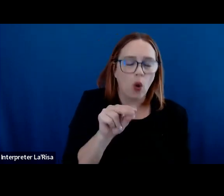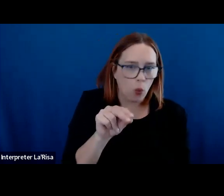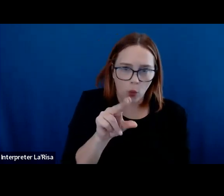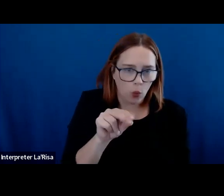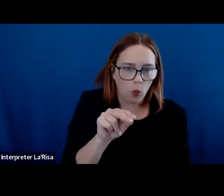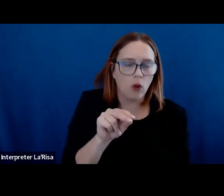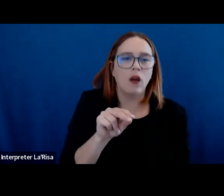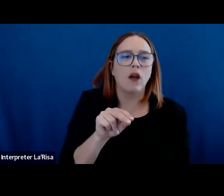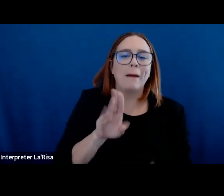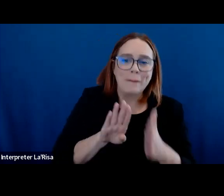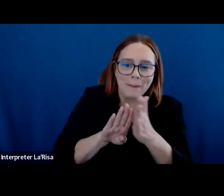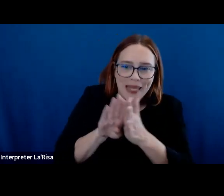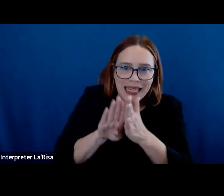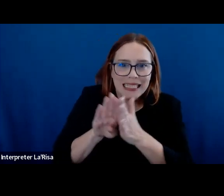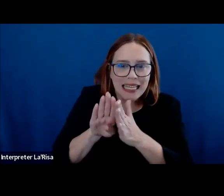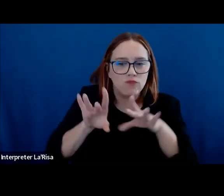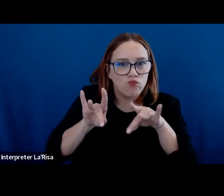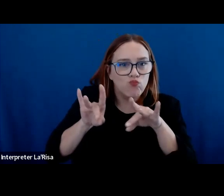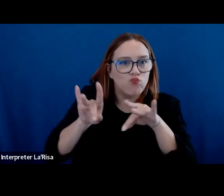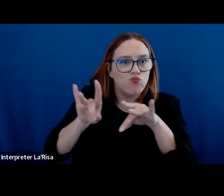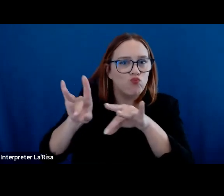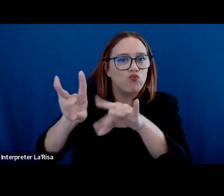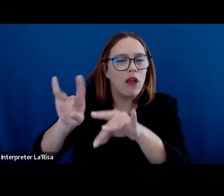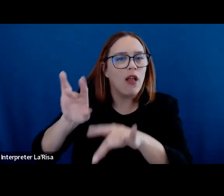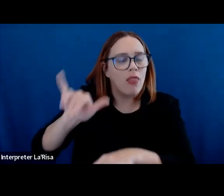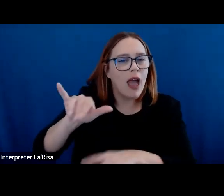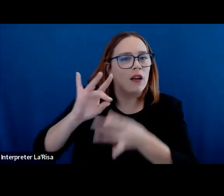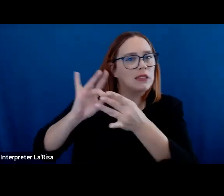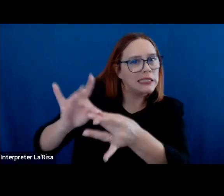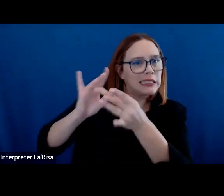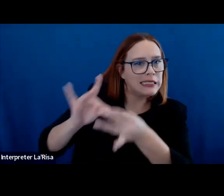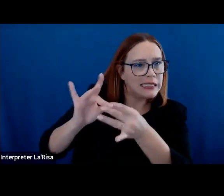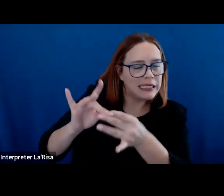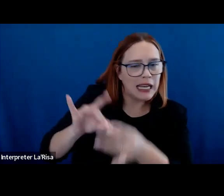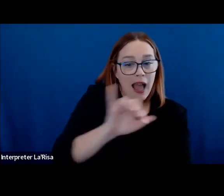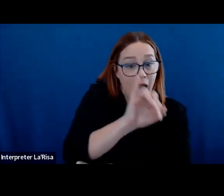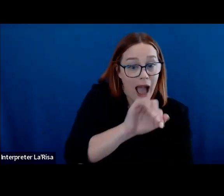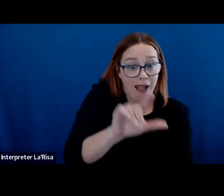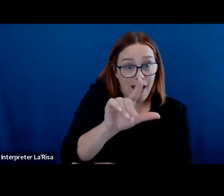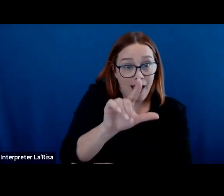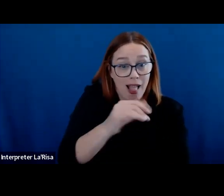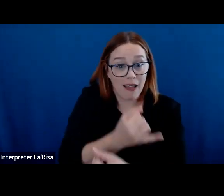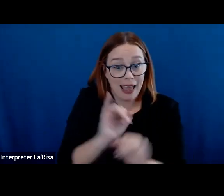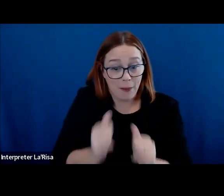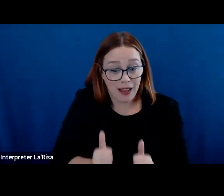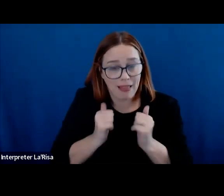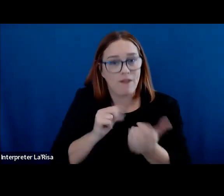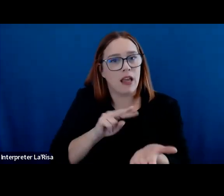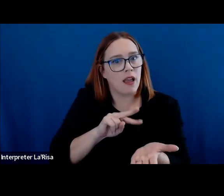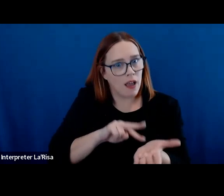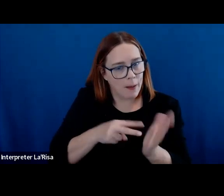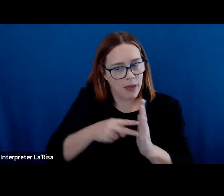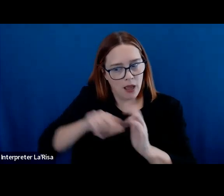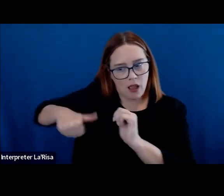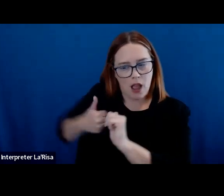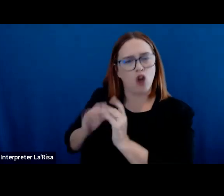that community structure. Independent living is about relationships. So building relationships with those